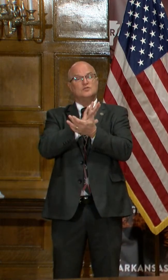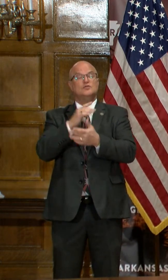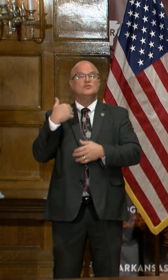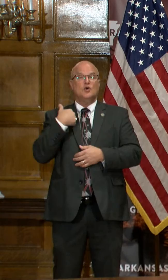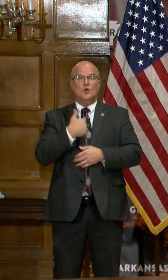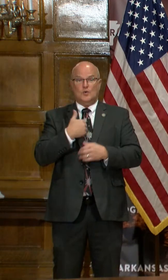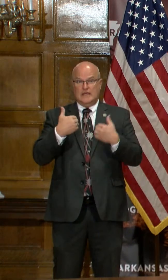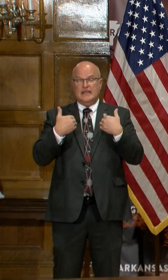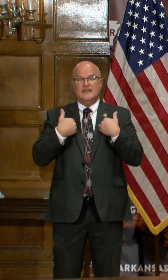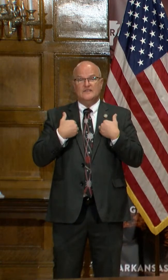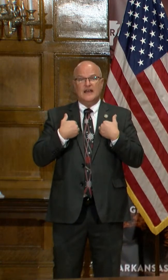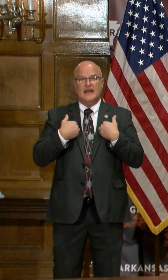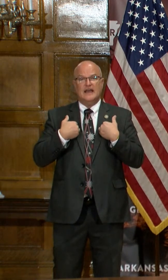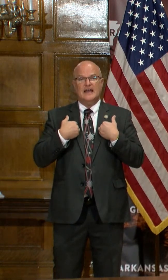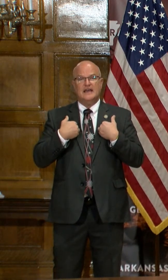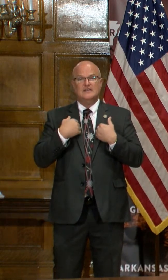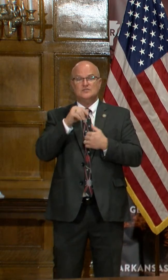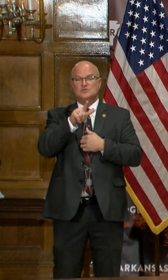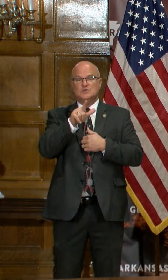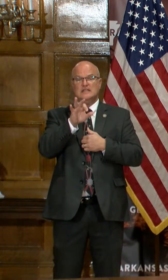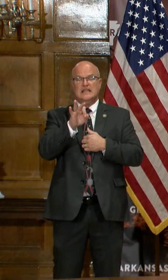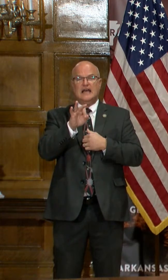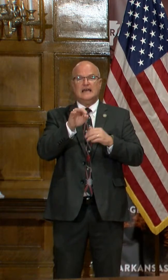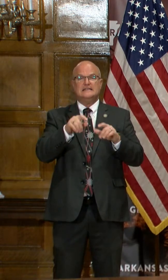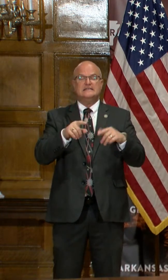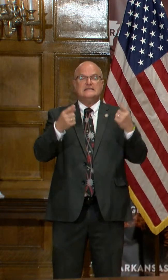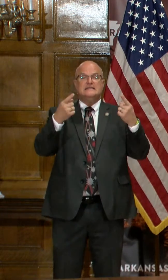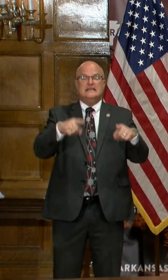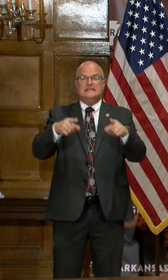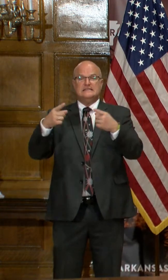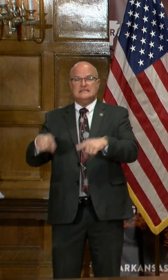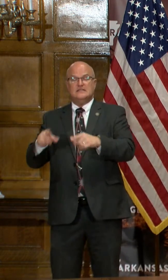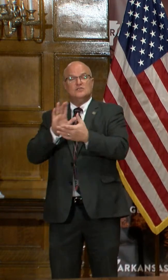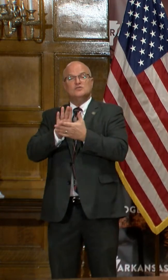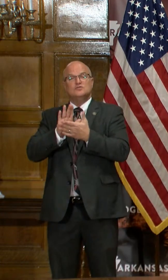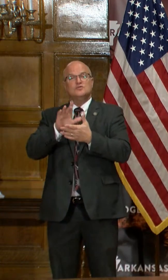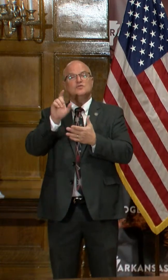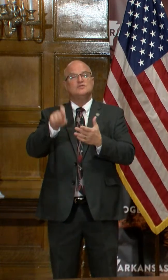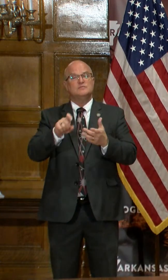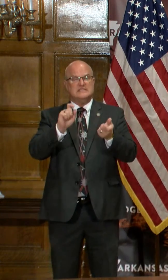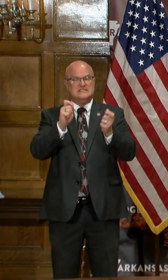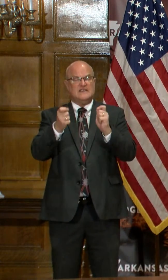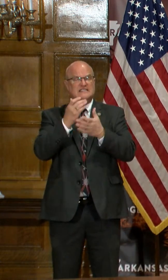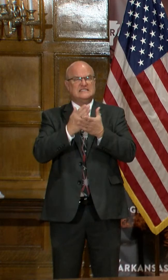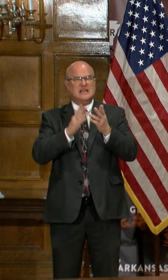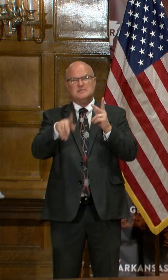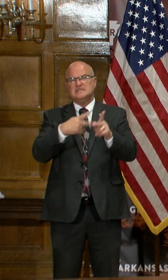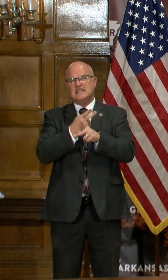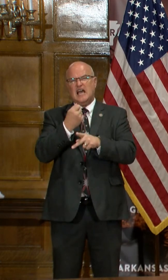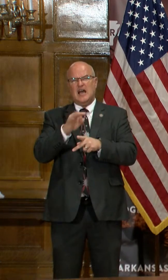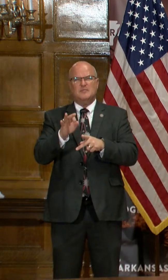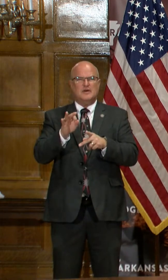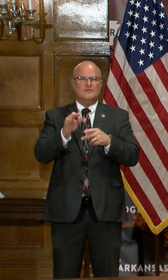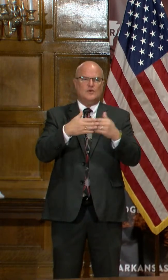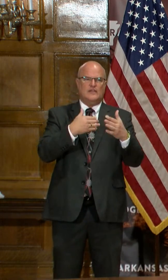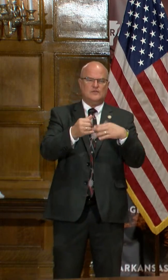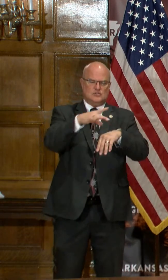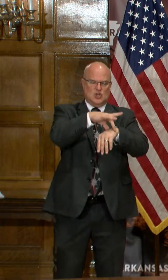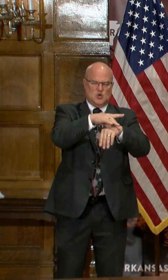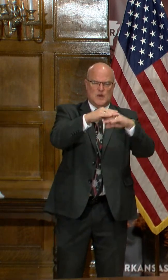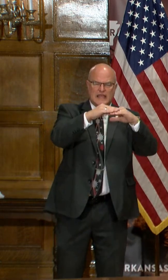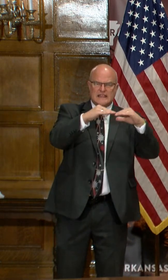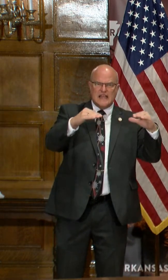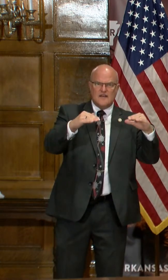we have had 29 different instances where schools have had to modify some type of whether grade